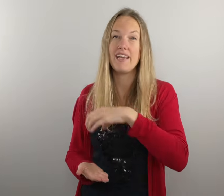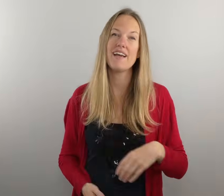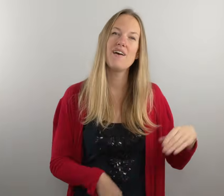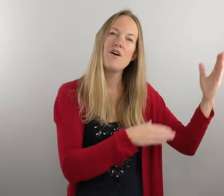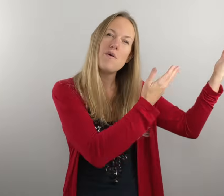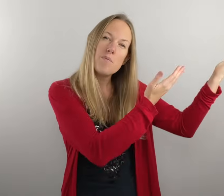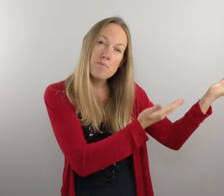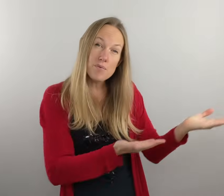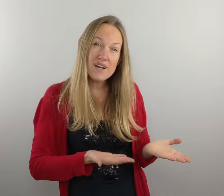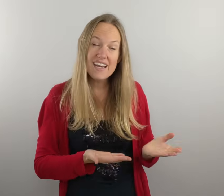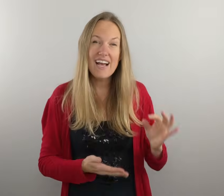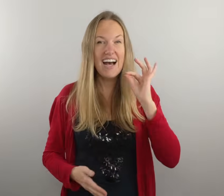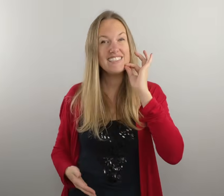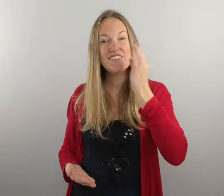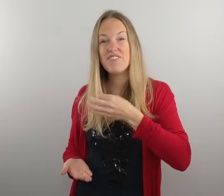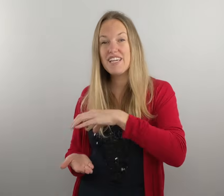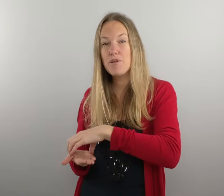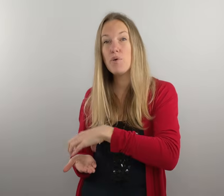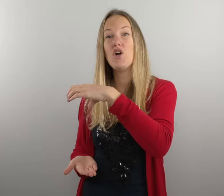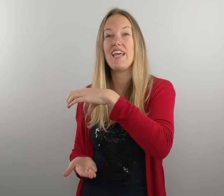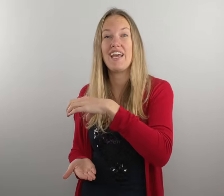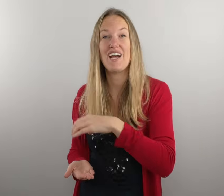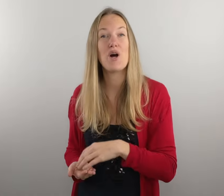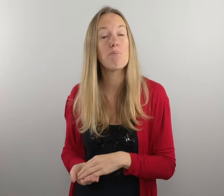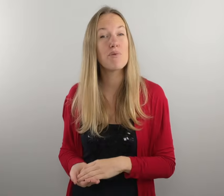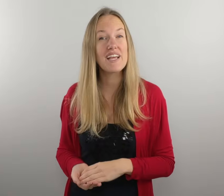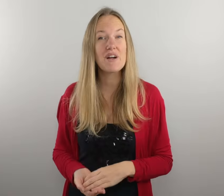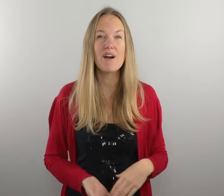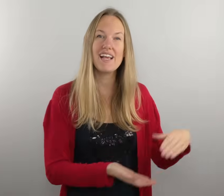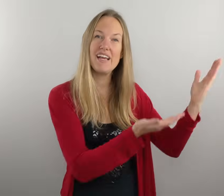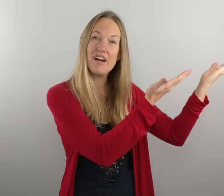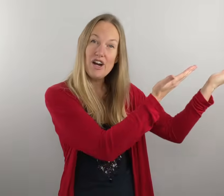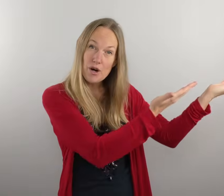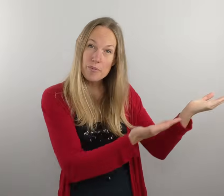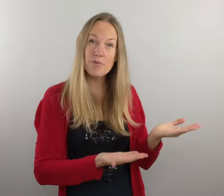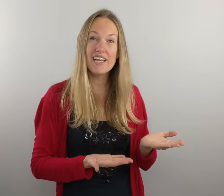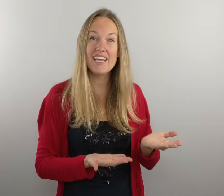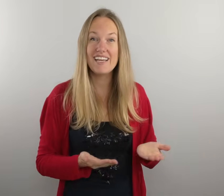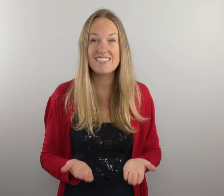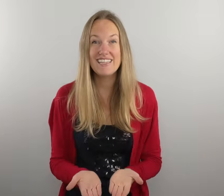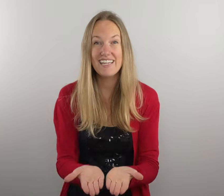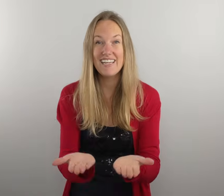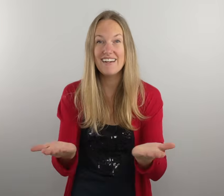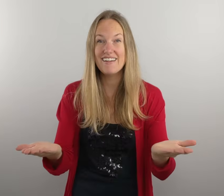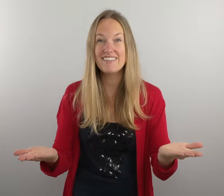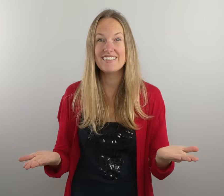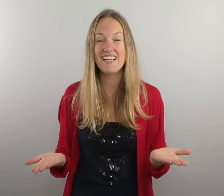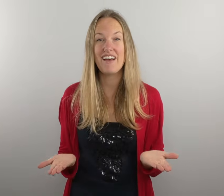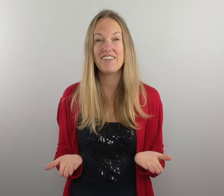pudding, bring us figgy pudding, bring it right here. Bring it, and then here you just kind of have your